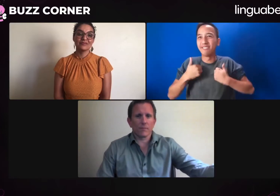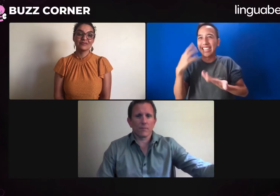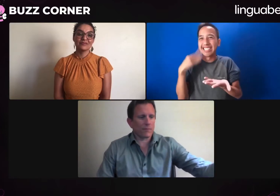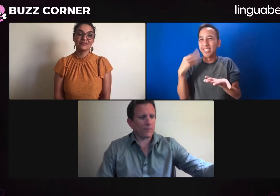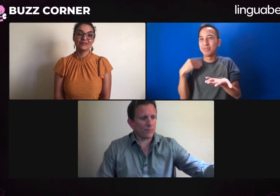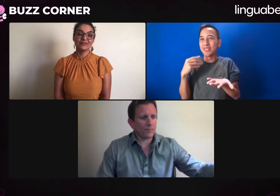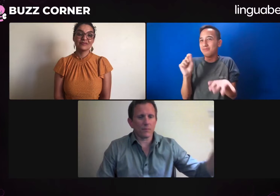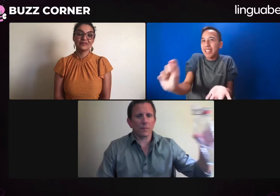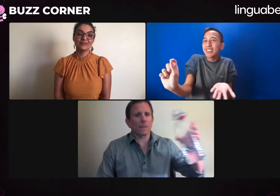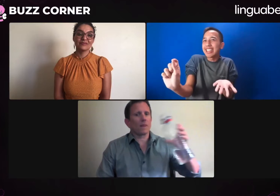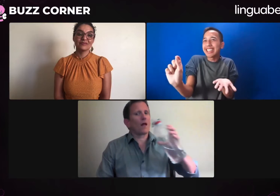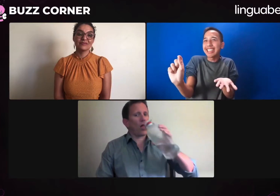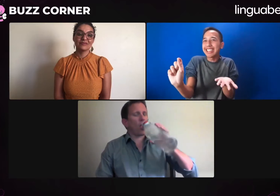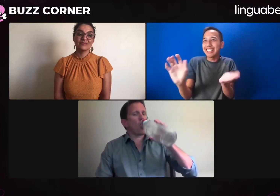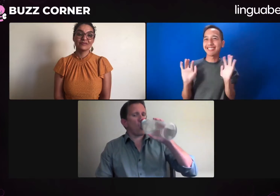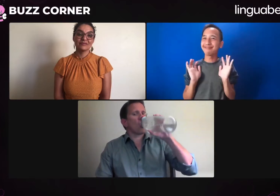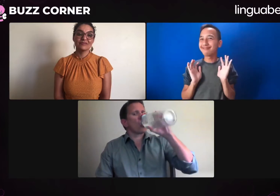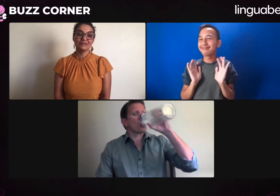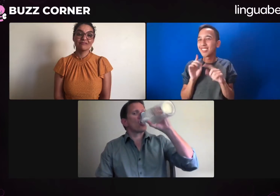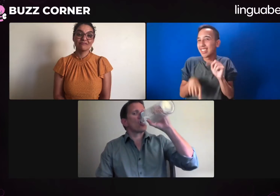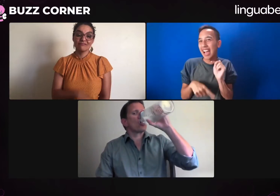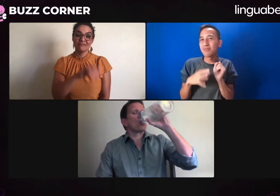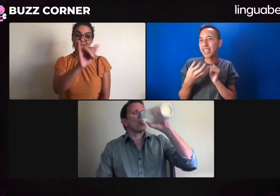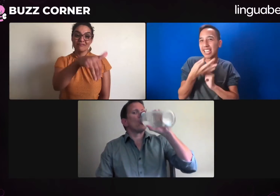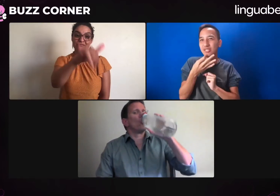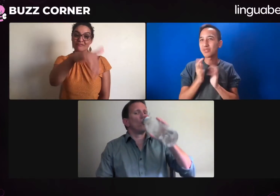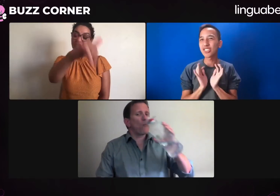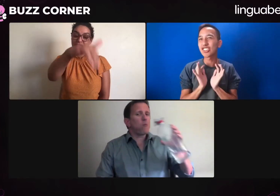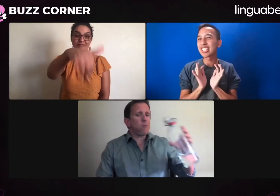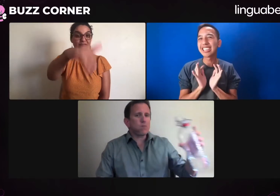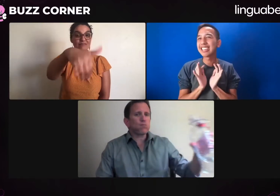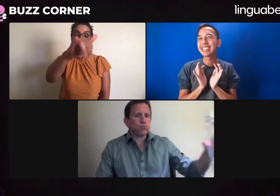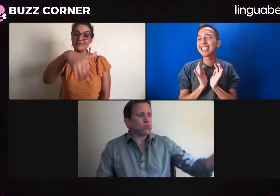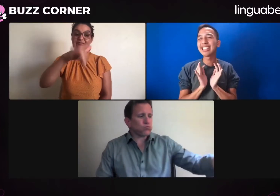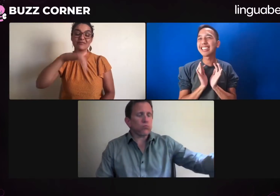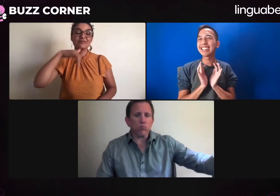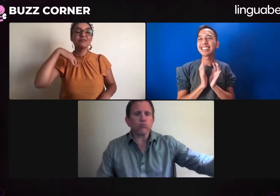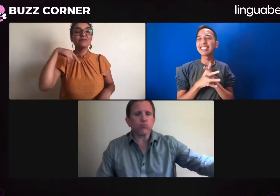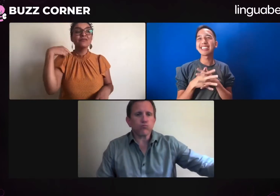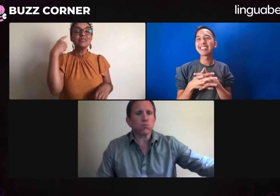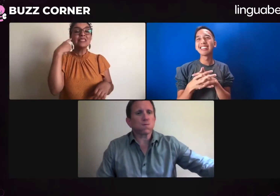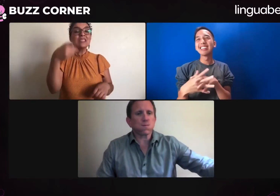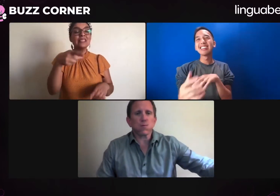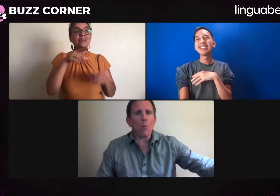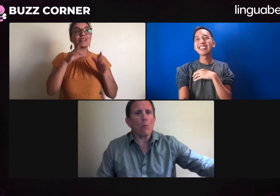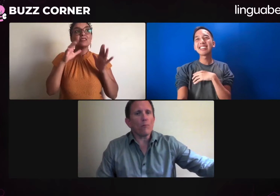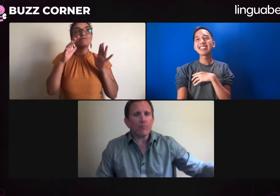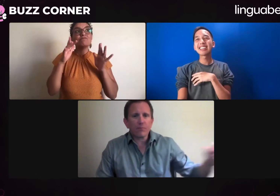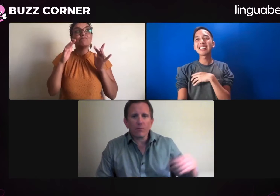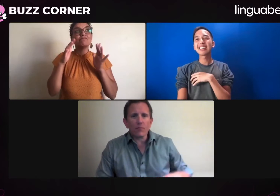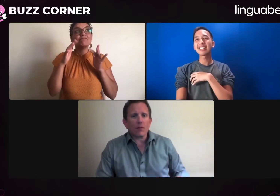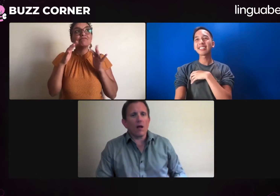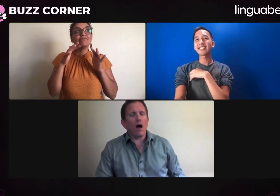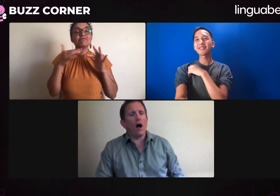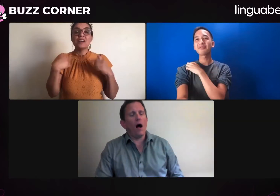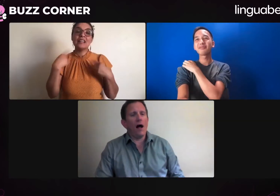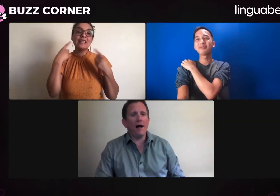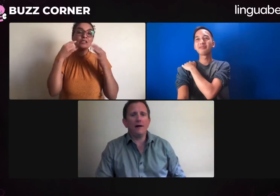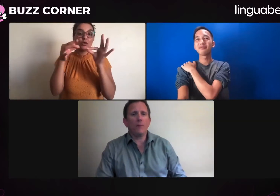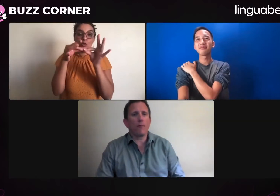to be an expert because, nobody has lived all of those experiences. I agree with that.